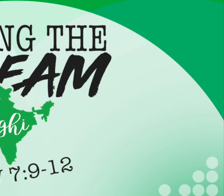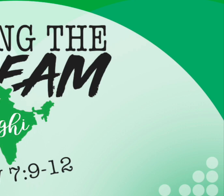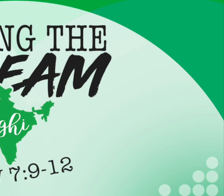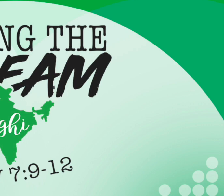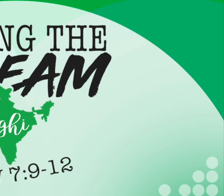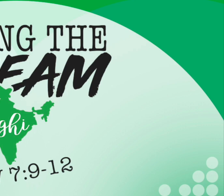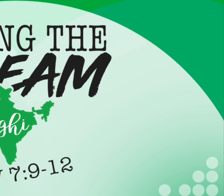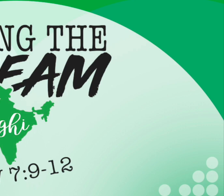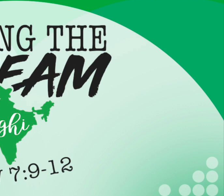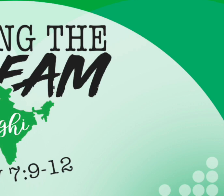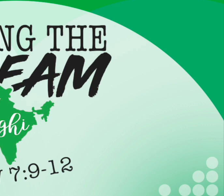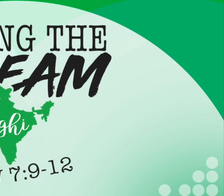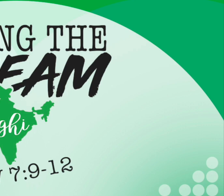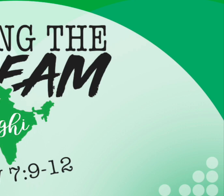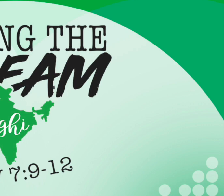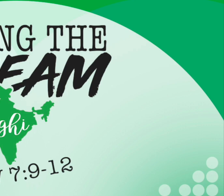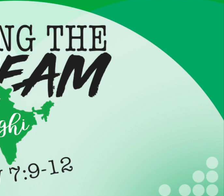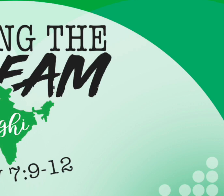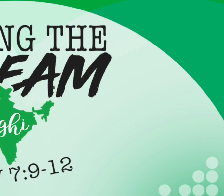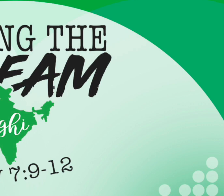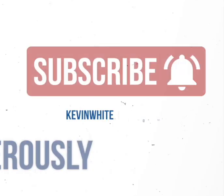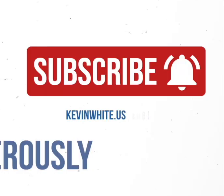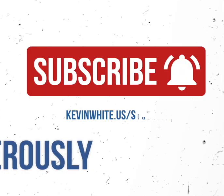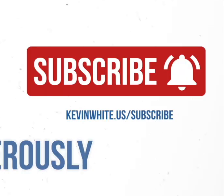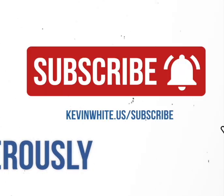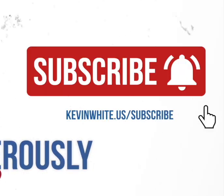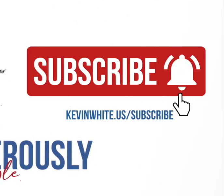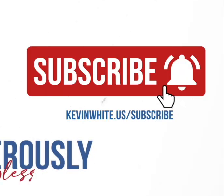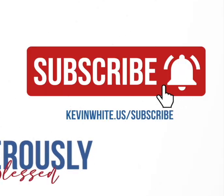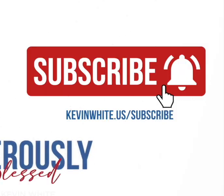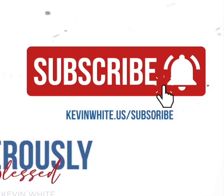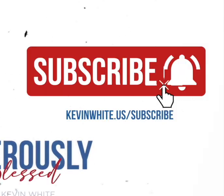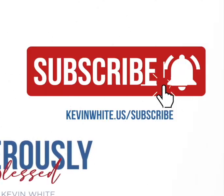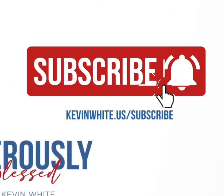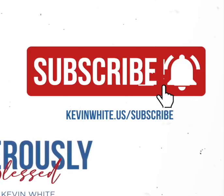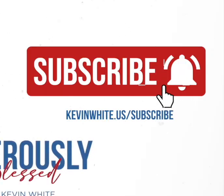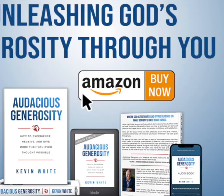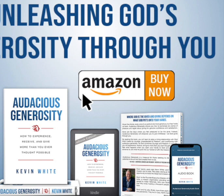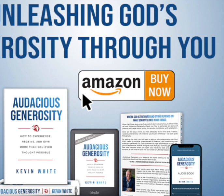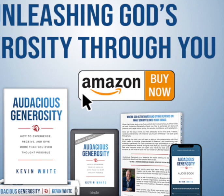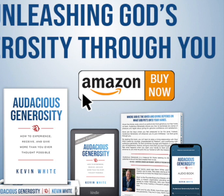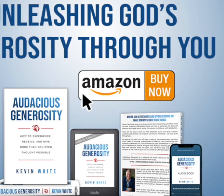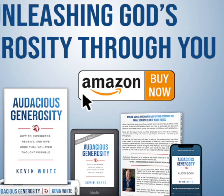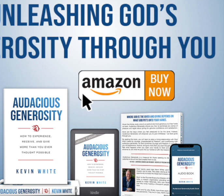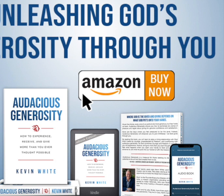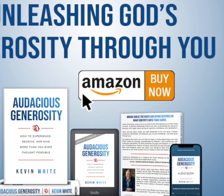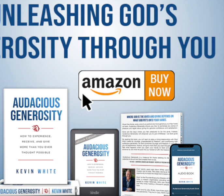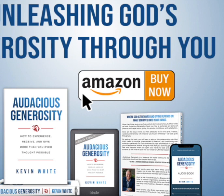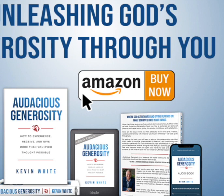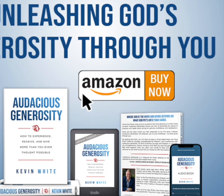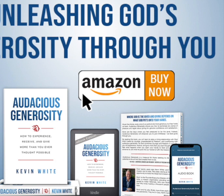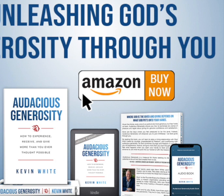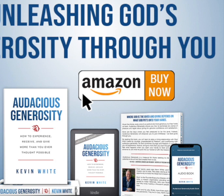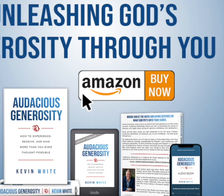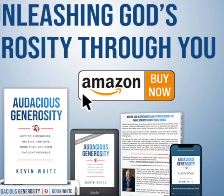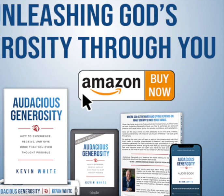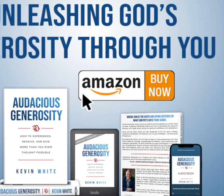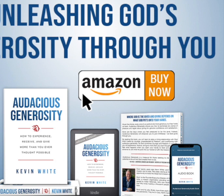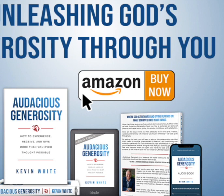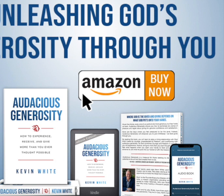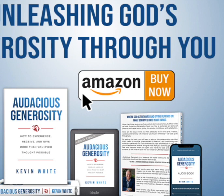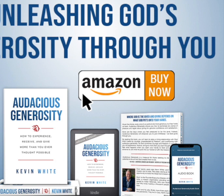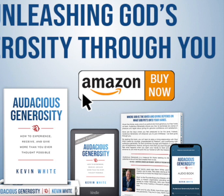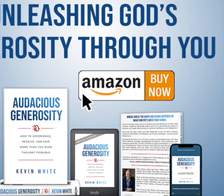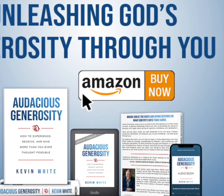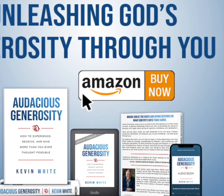Hey, it's Isaac. Kevin will be right back. Kevin White is an international speaker and best-selling author who loves helping people